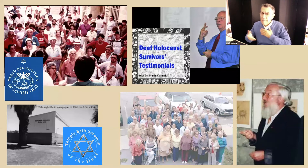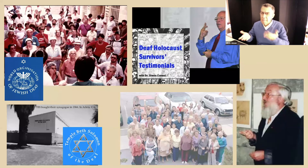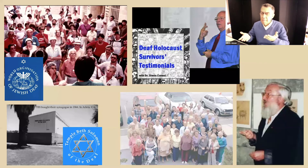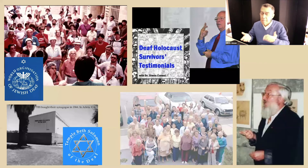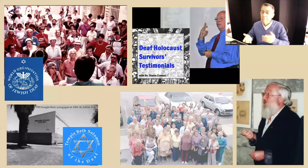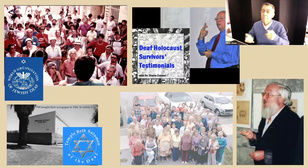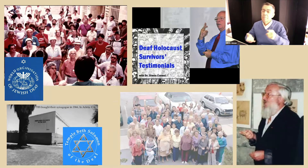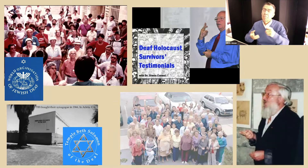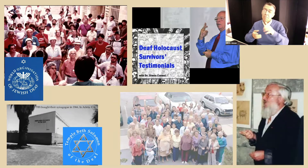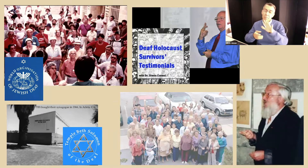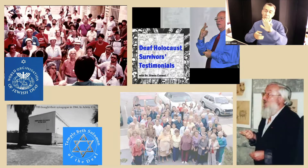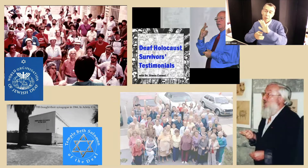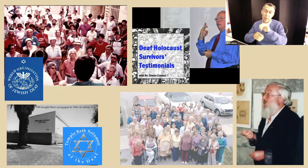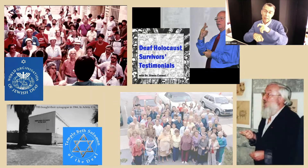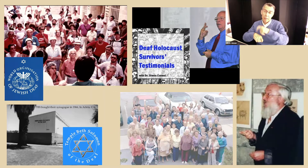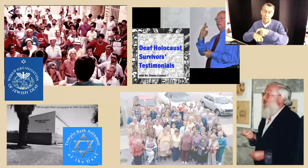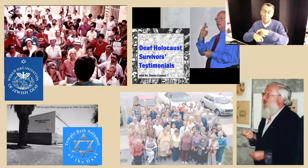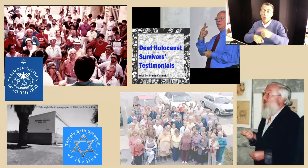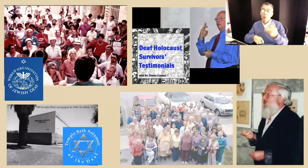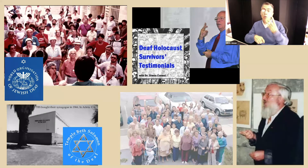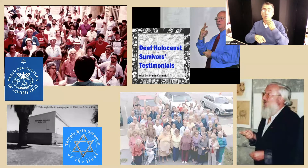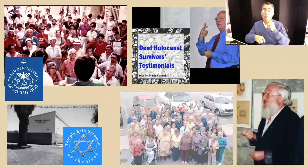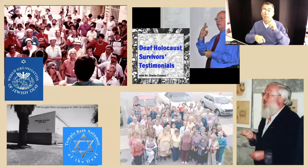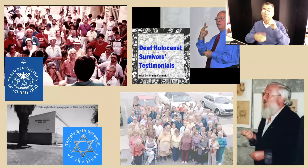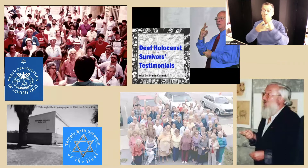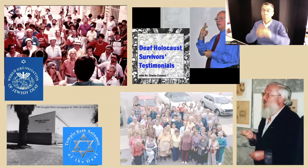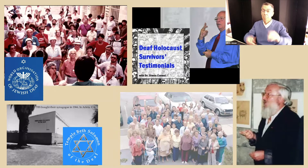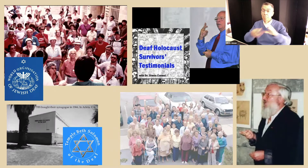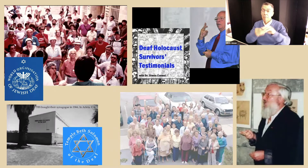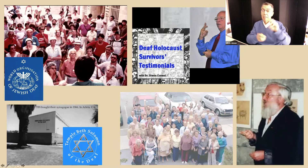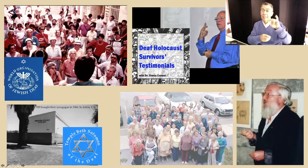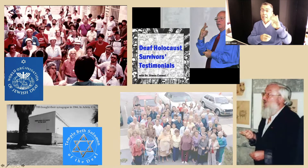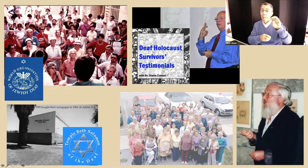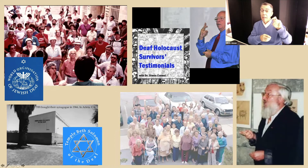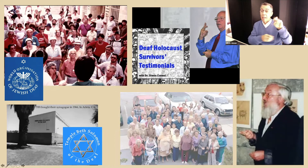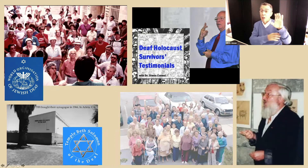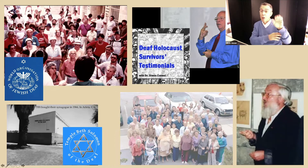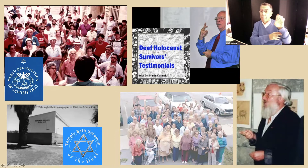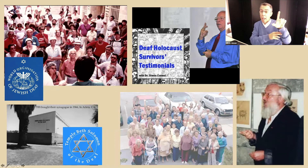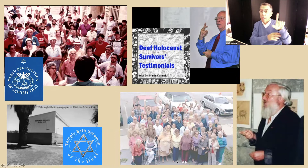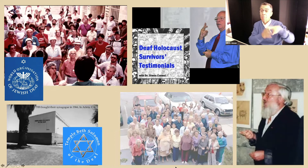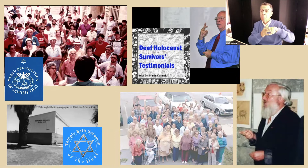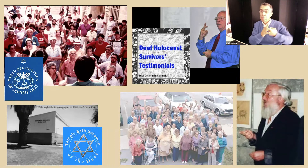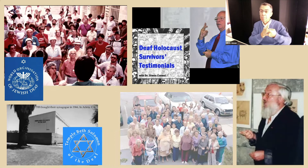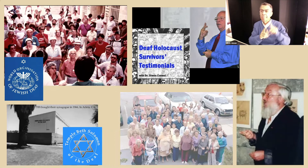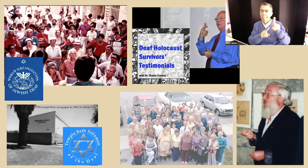that same time, Jewish deaf folklorist Simon Carmel also began to ask deaf survivors to share